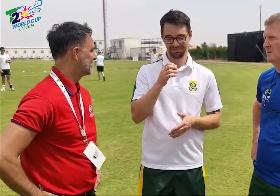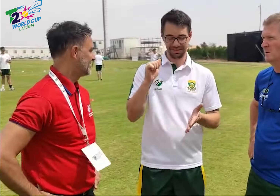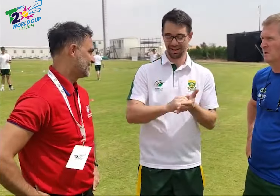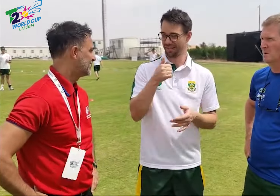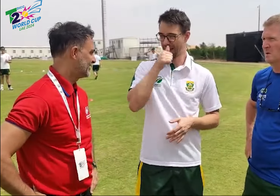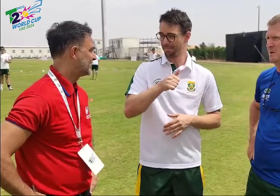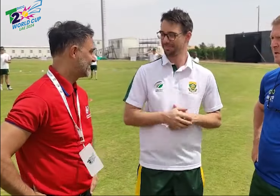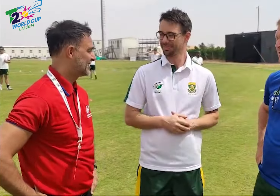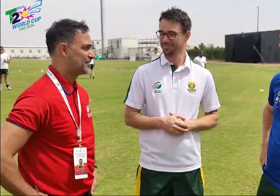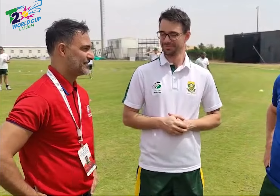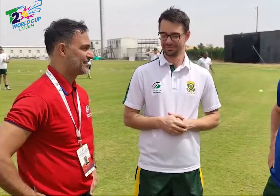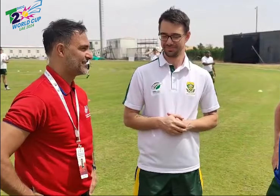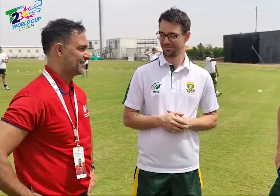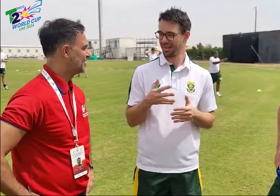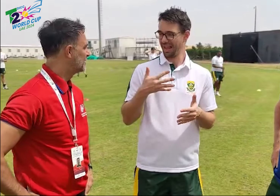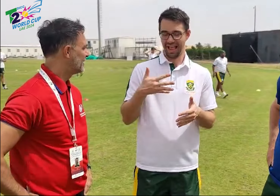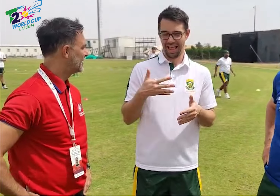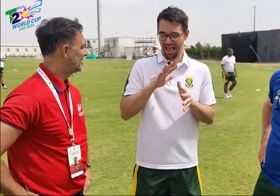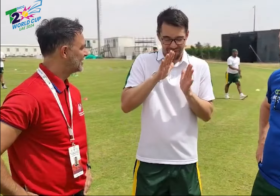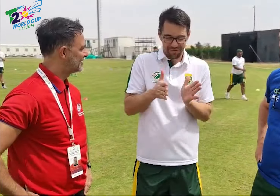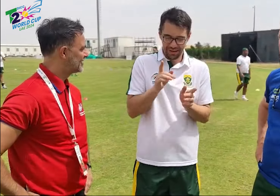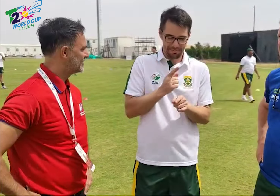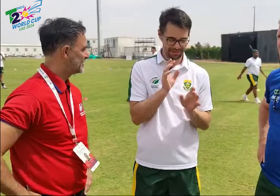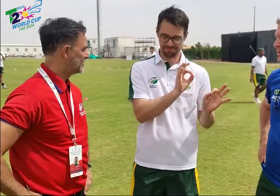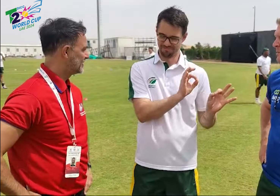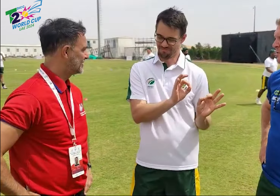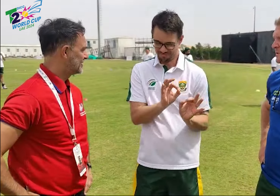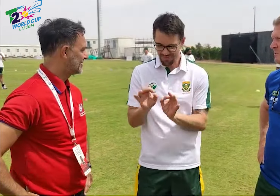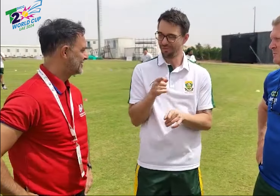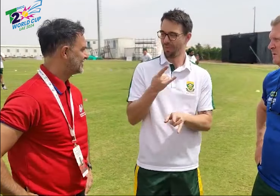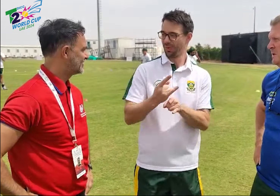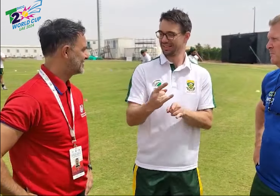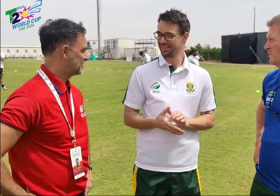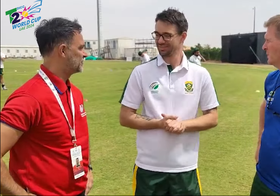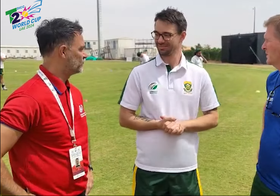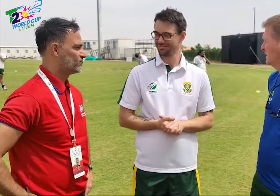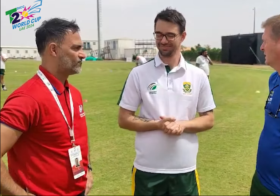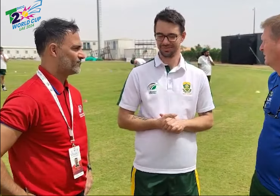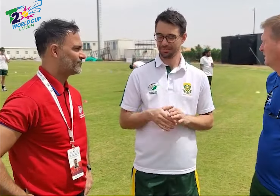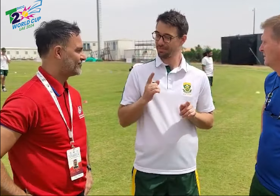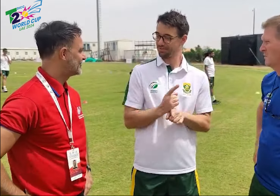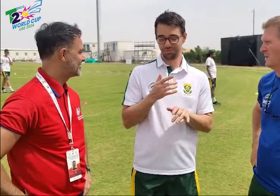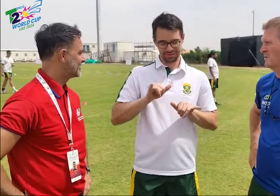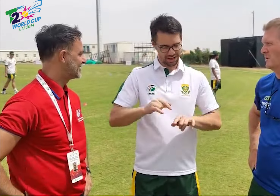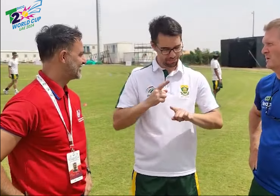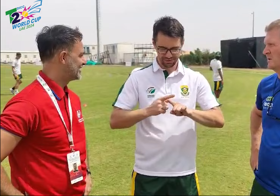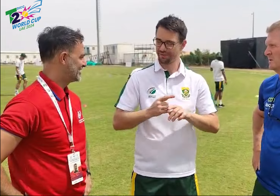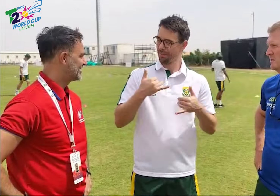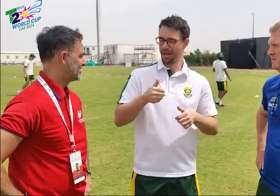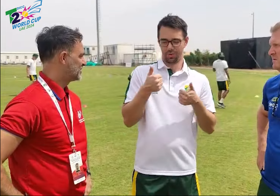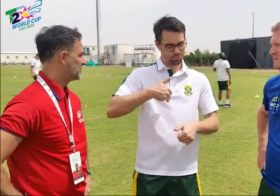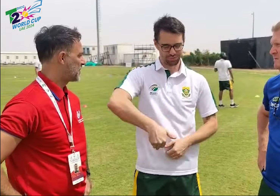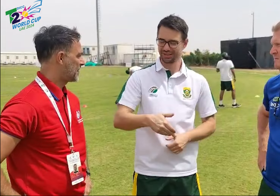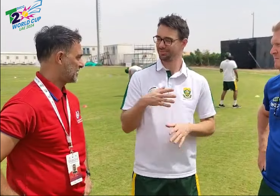win. Everything needs to happen perfectly. So that's unpositive. We're going to get out there and play good cricket.